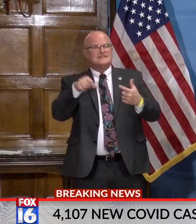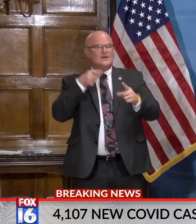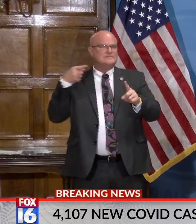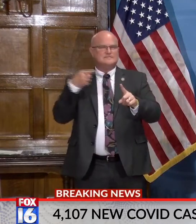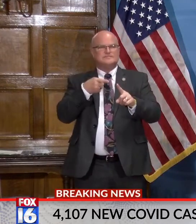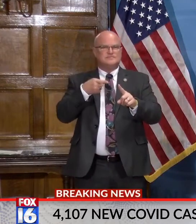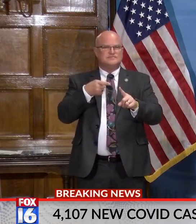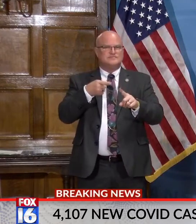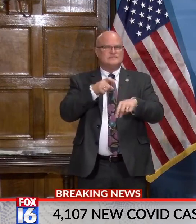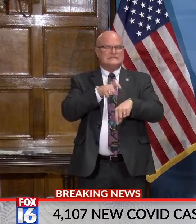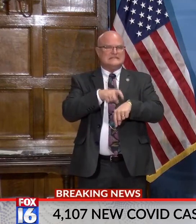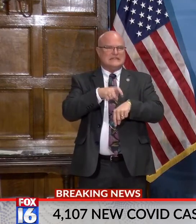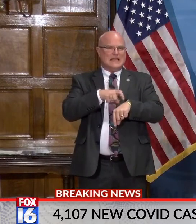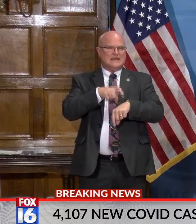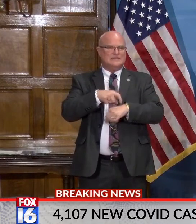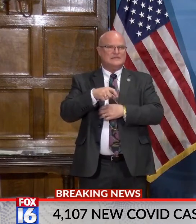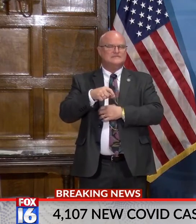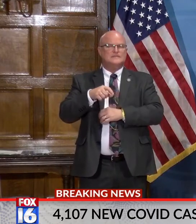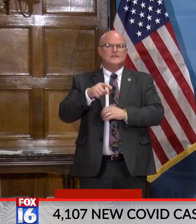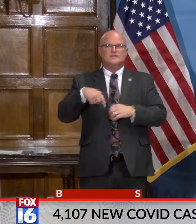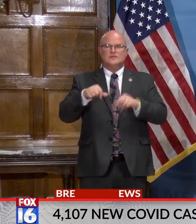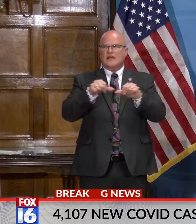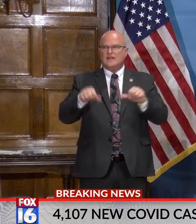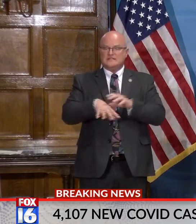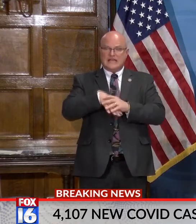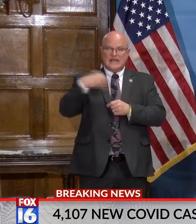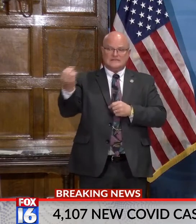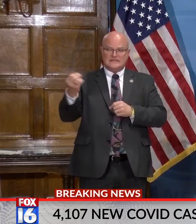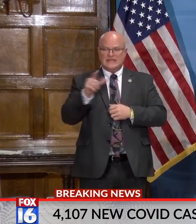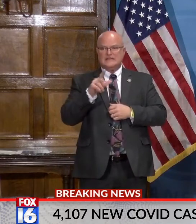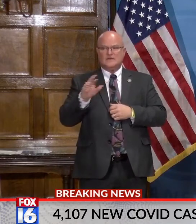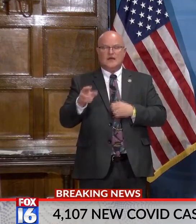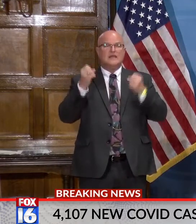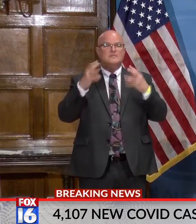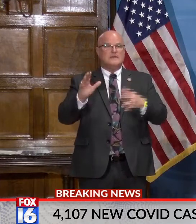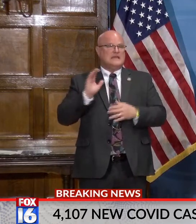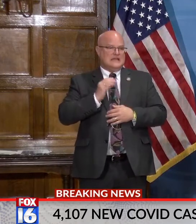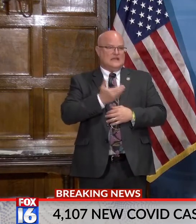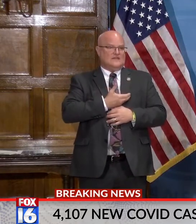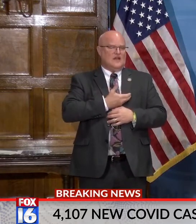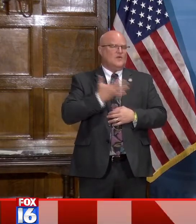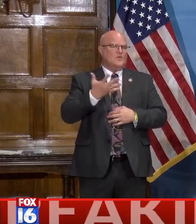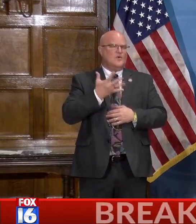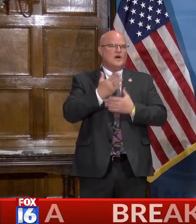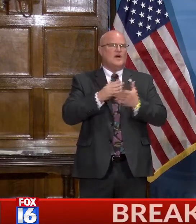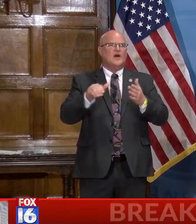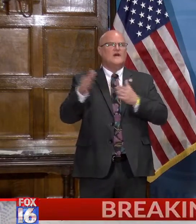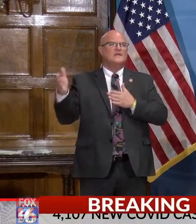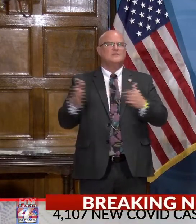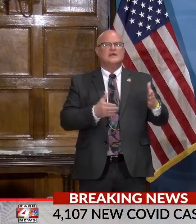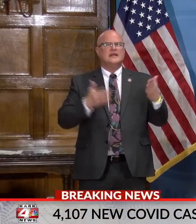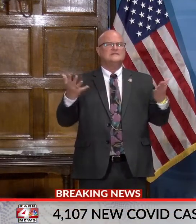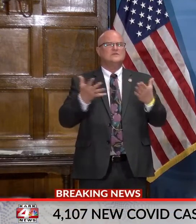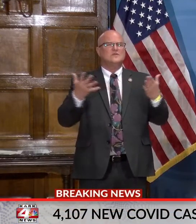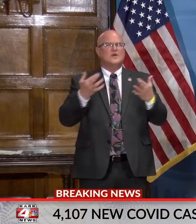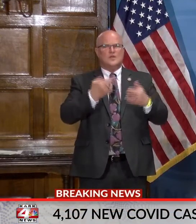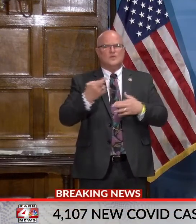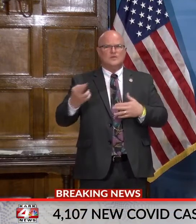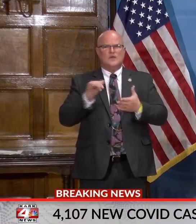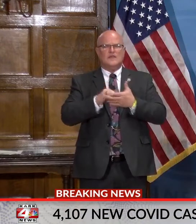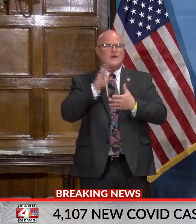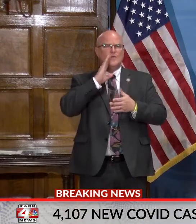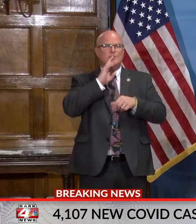a timely manner to areas outside the Little Rock media market. What are the plans and what are the resources that are going